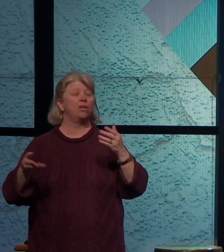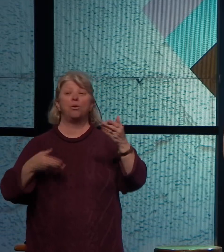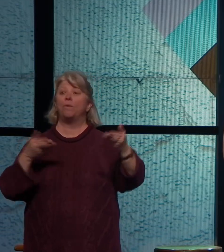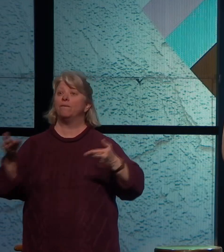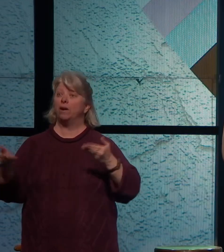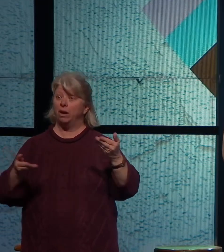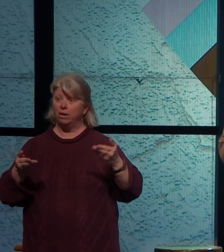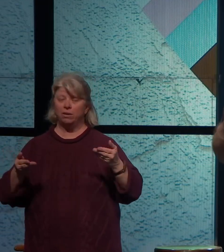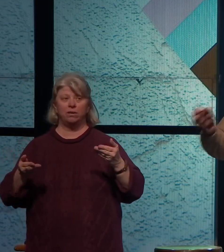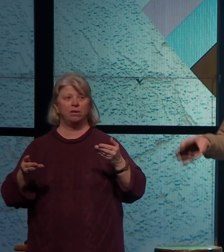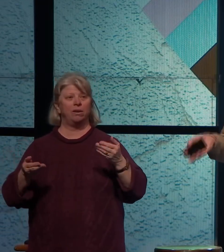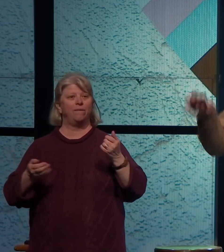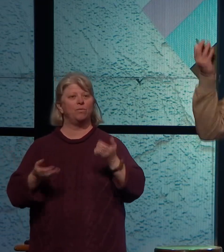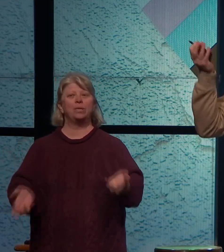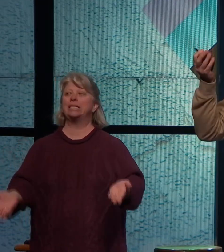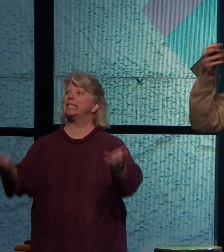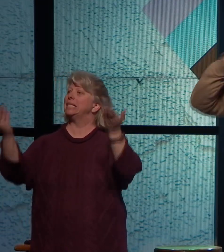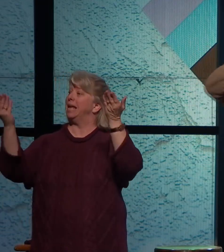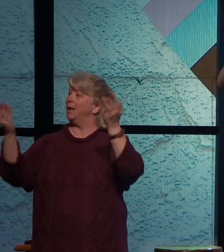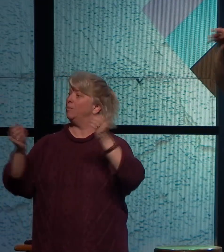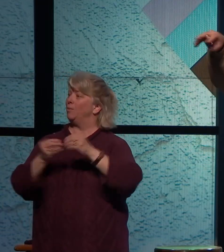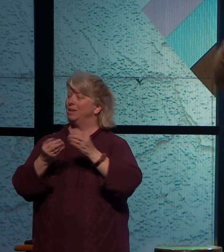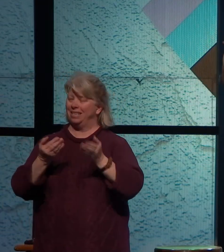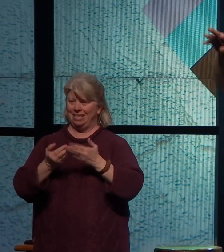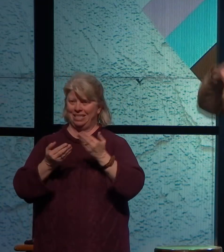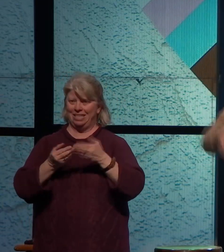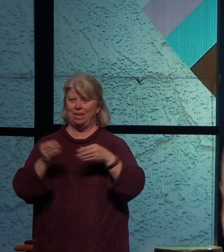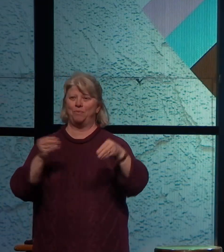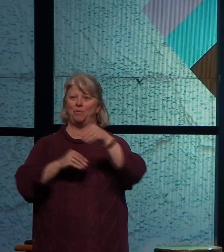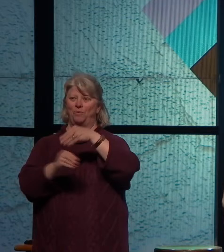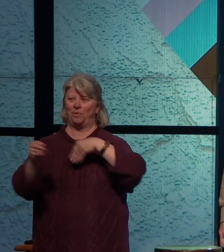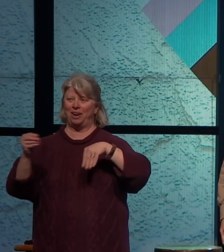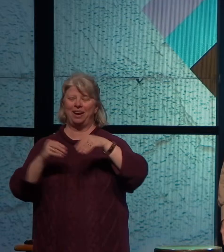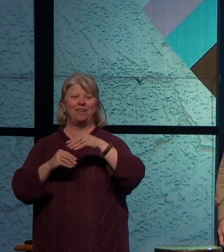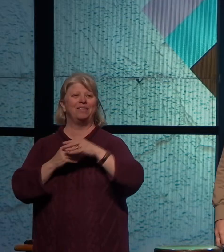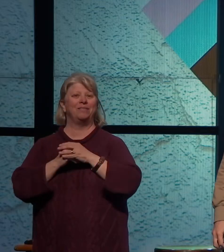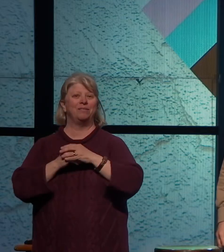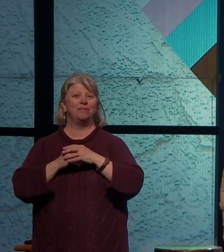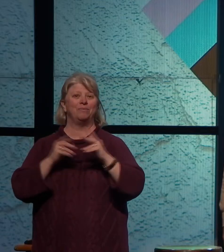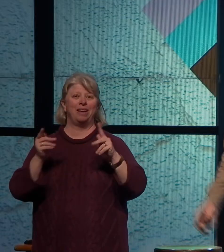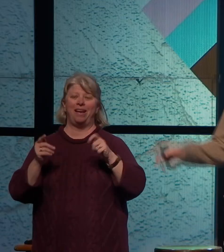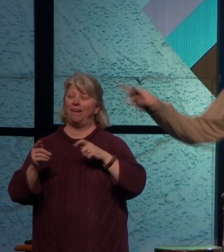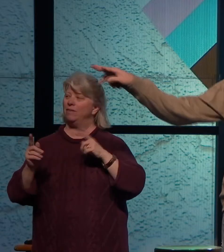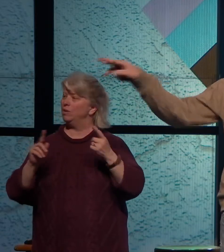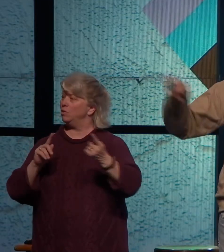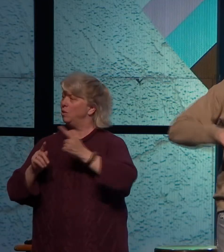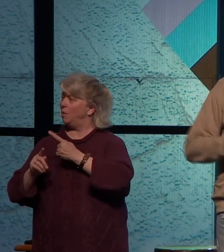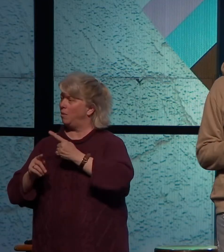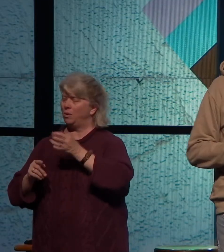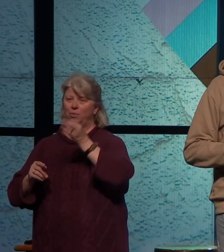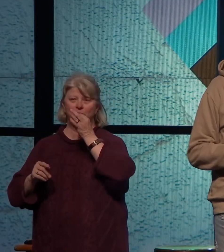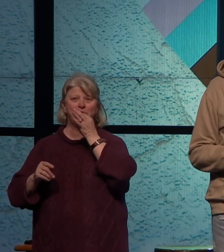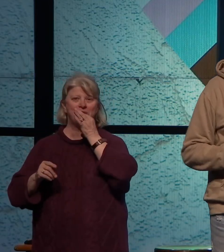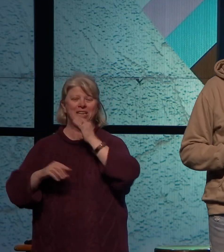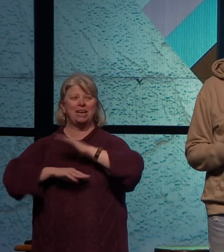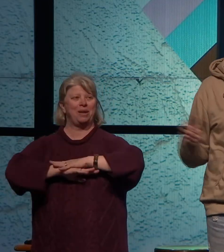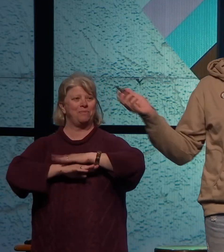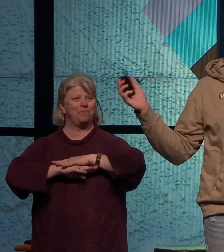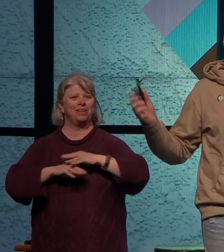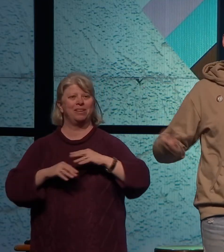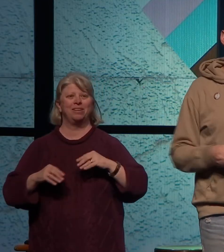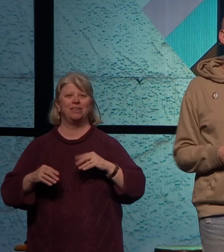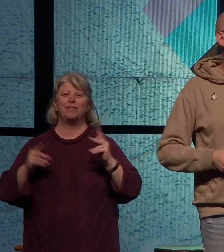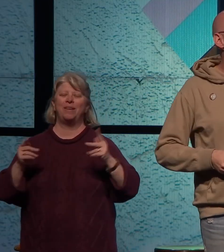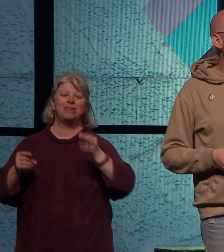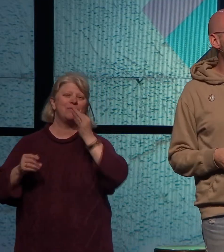invite everyone to stand, just because it's easier to move around if people have to get to the communion tables. And we're going to